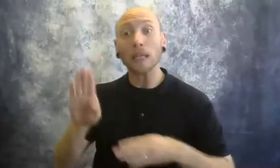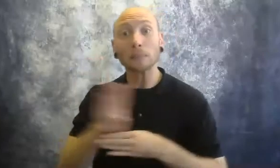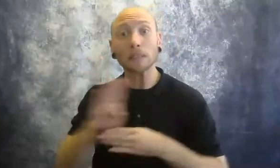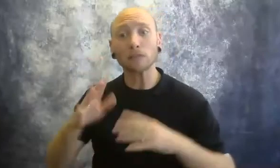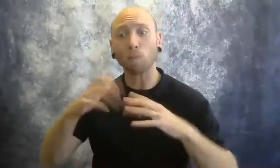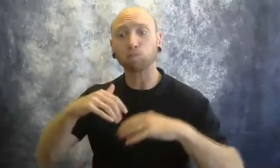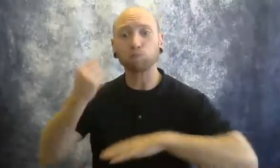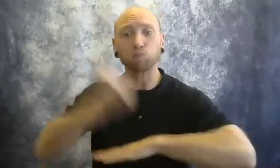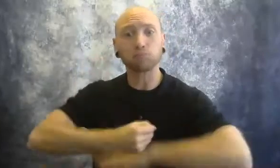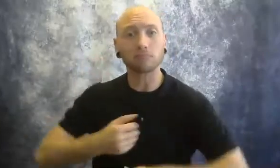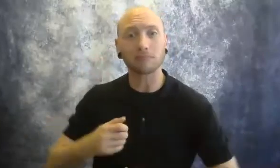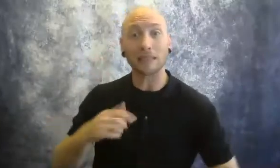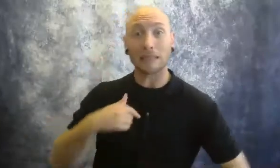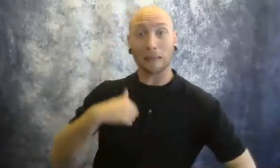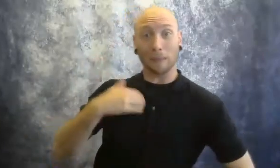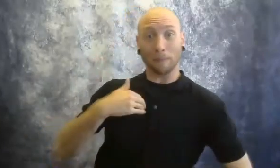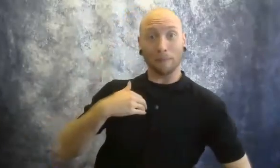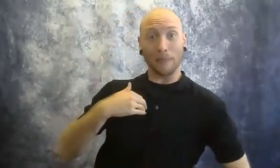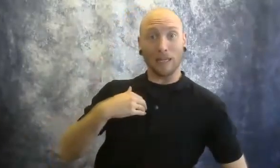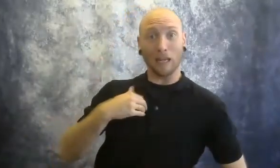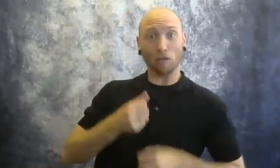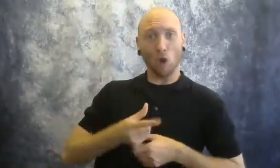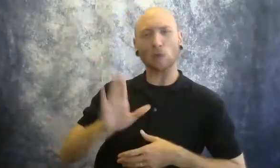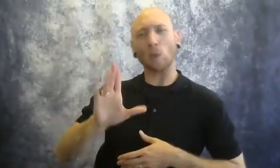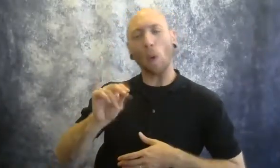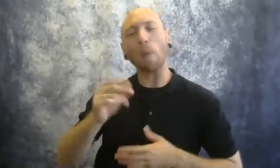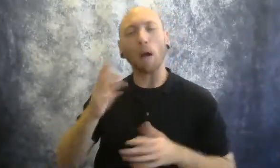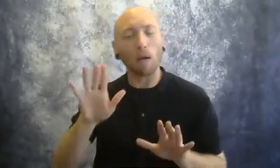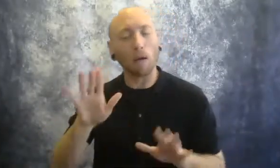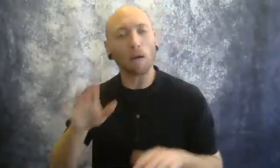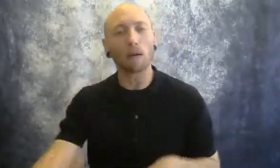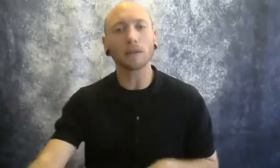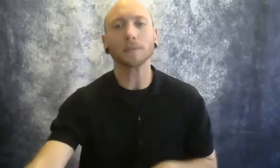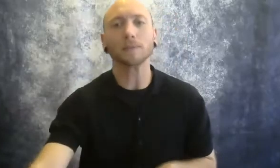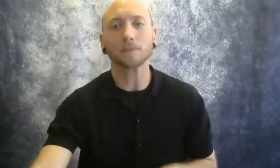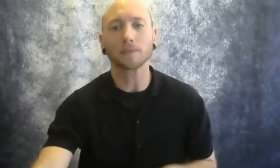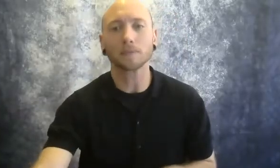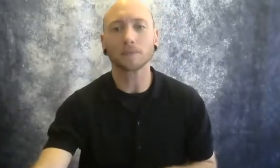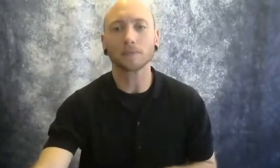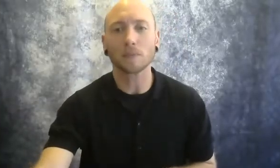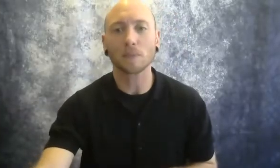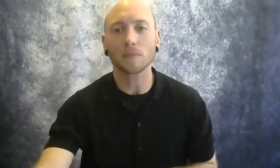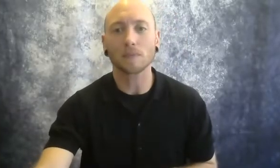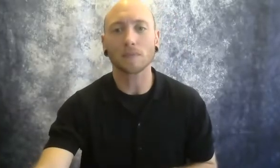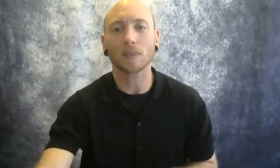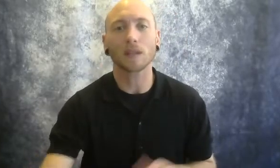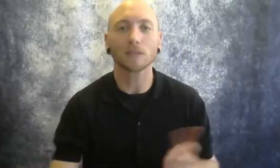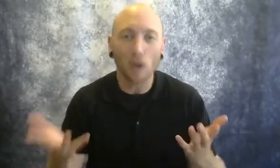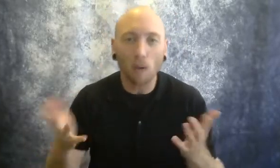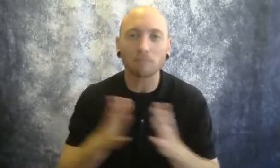places aren't even in business anymore. I don't know if I drove them out of business or what, but but they're,